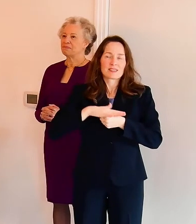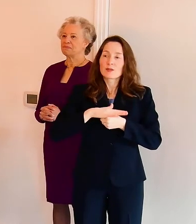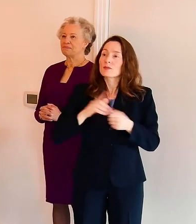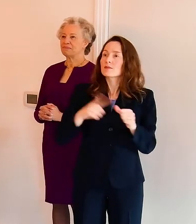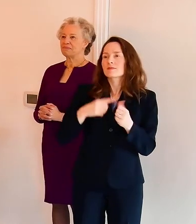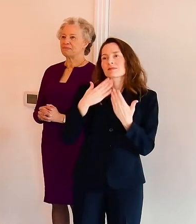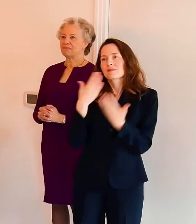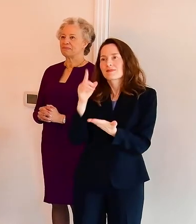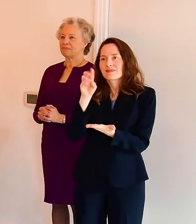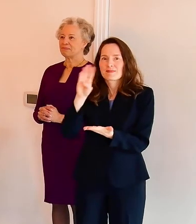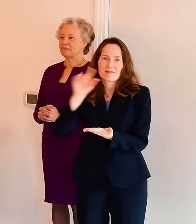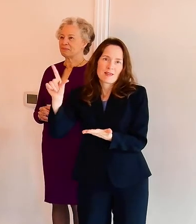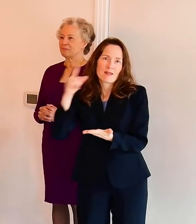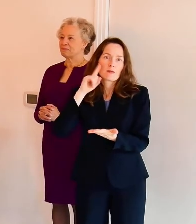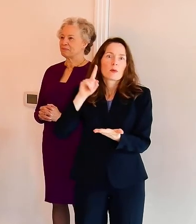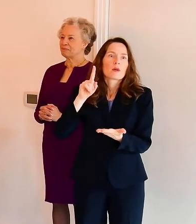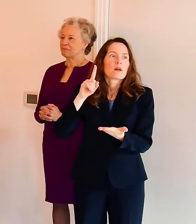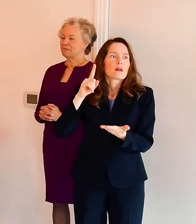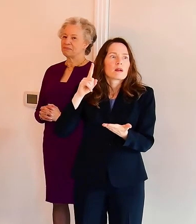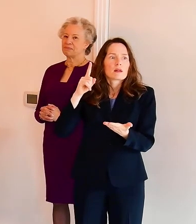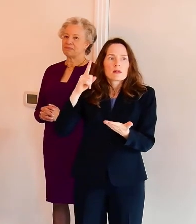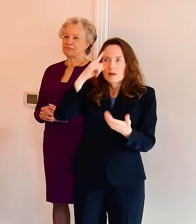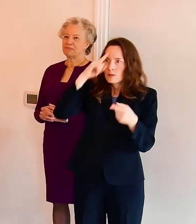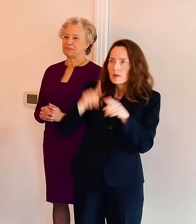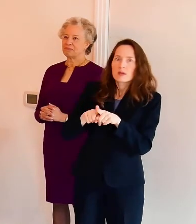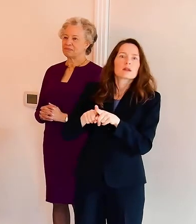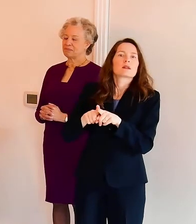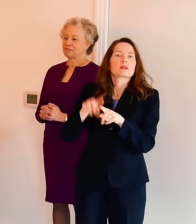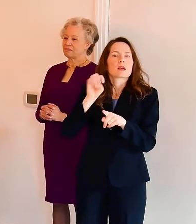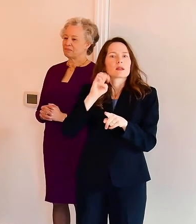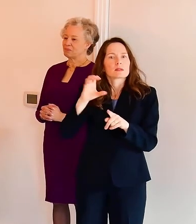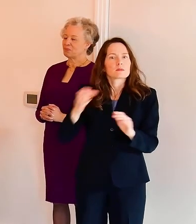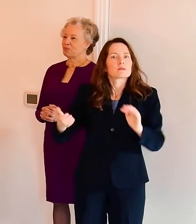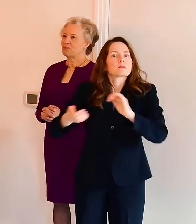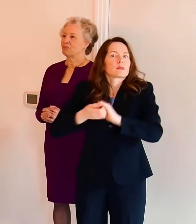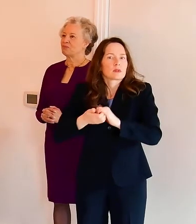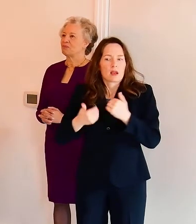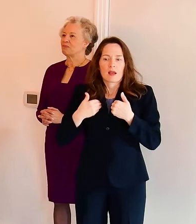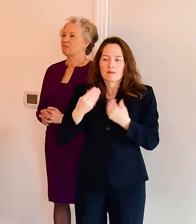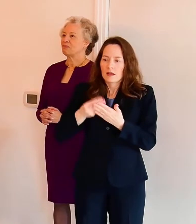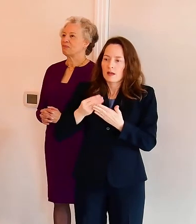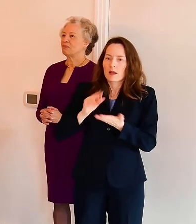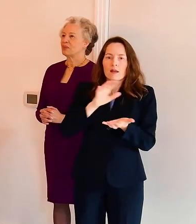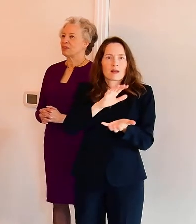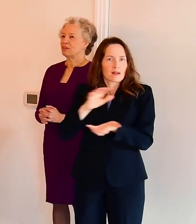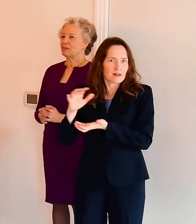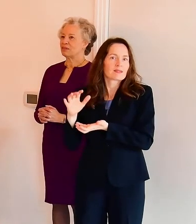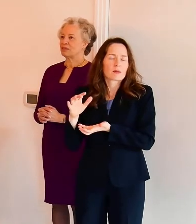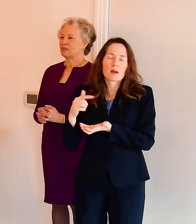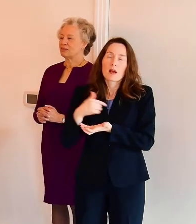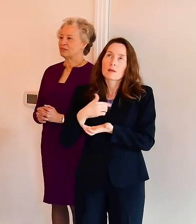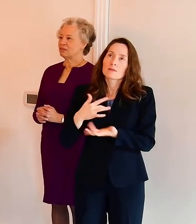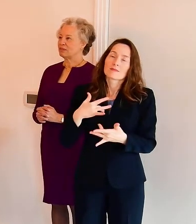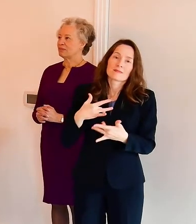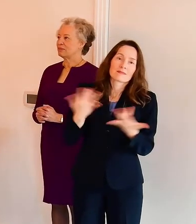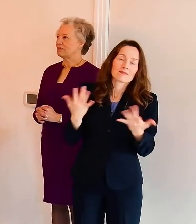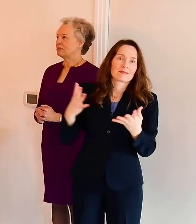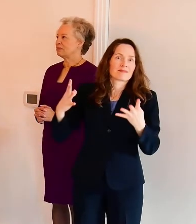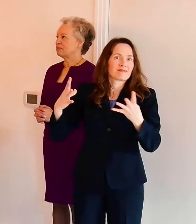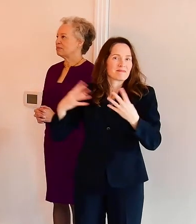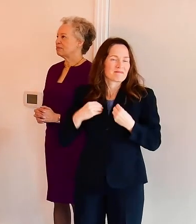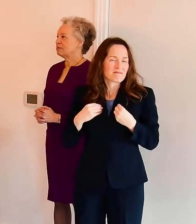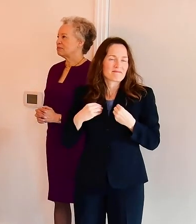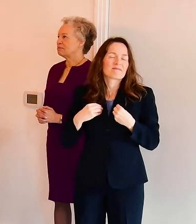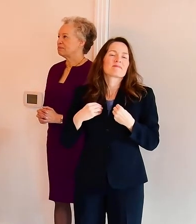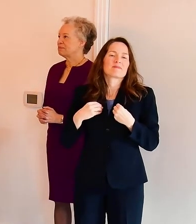Ball for granting the Ellicott City Partnership these much-needed funds from the ARP. I am delighted to receive these on behalf of the partnership,